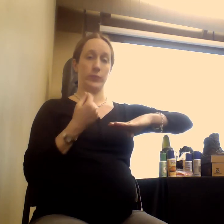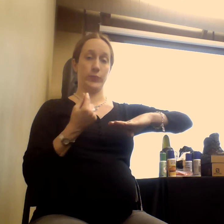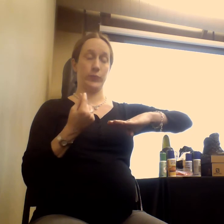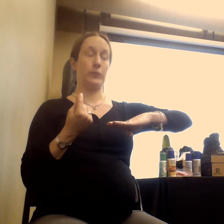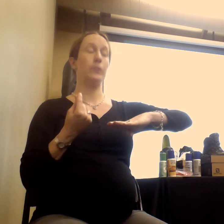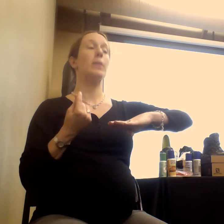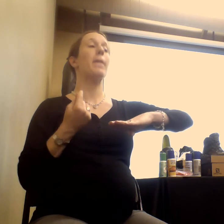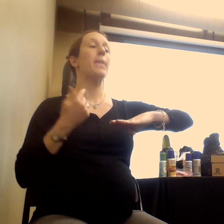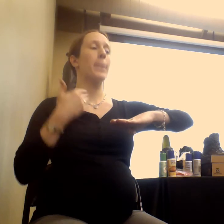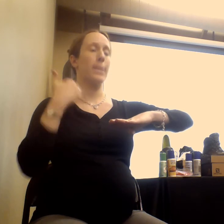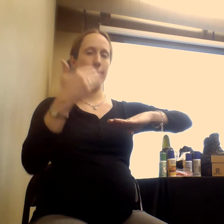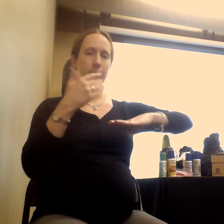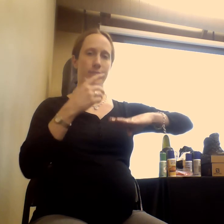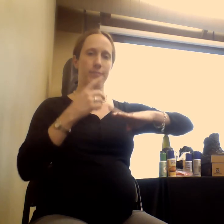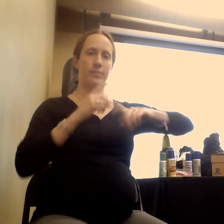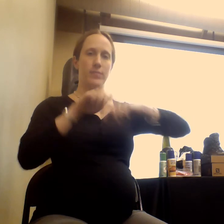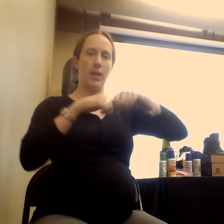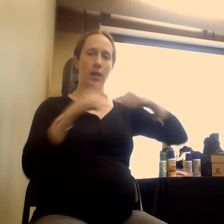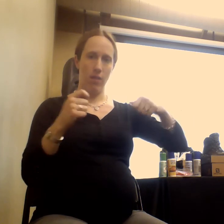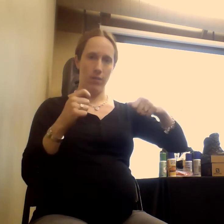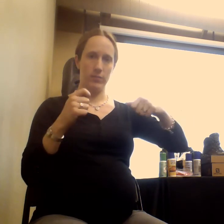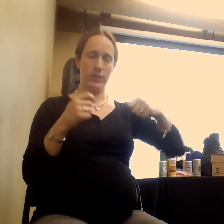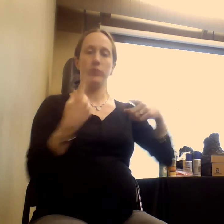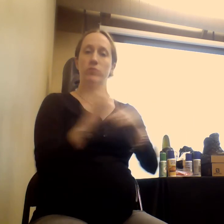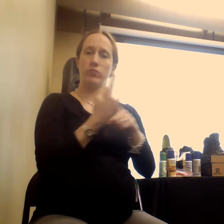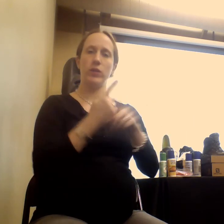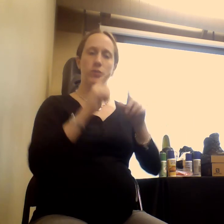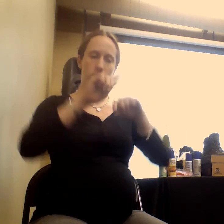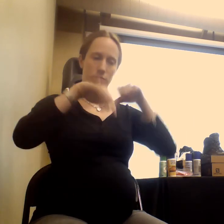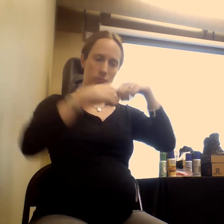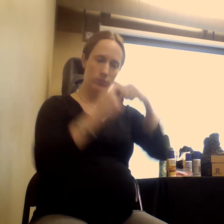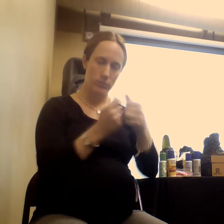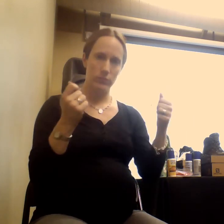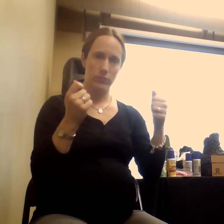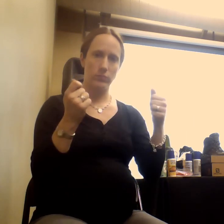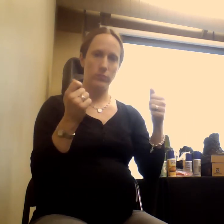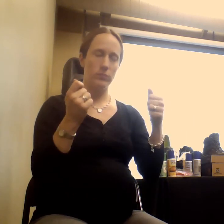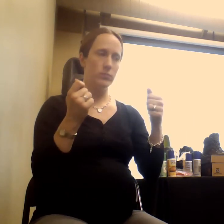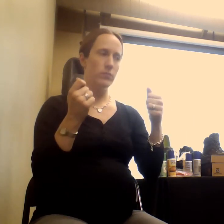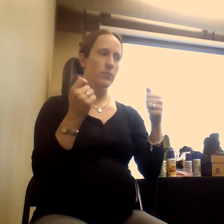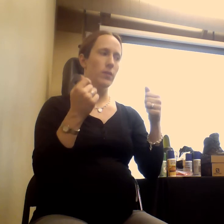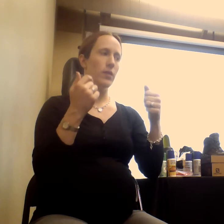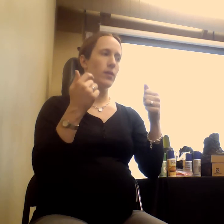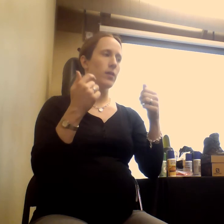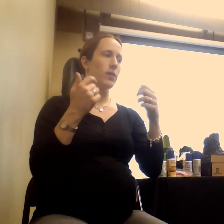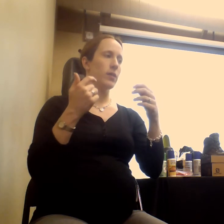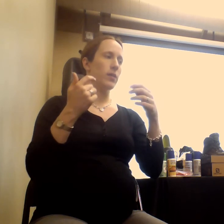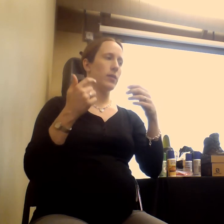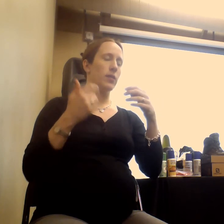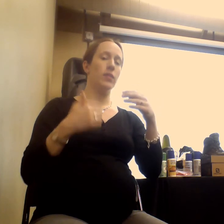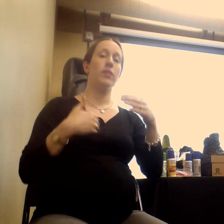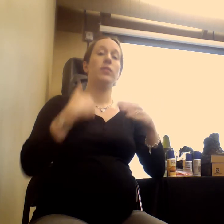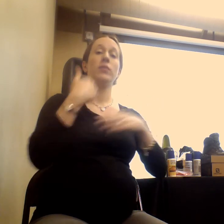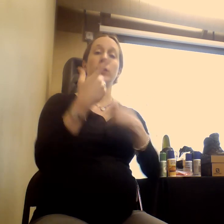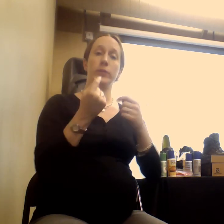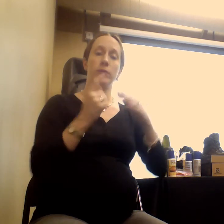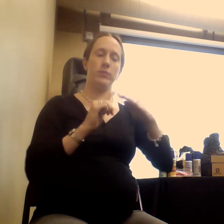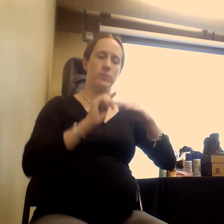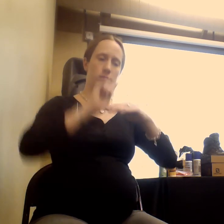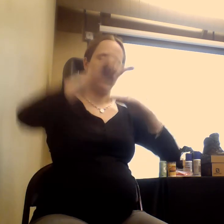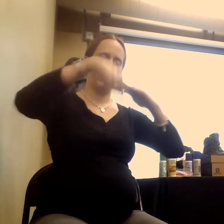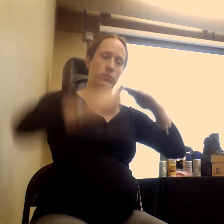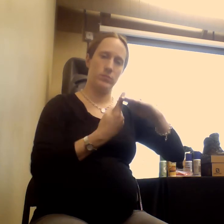I'm going to tie a knot. Regular knot, okay? Then 1, 2 more. So you have